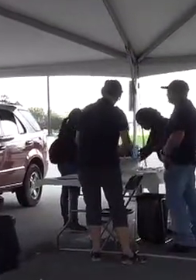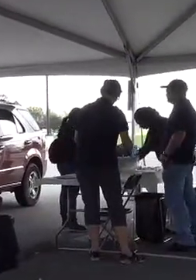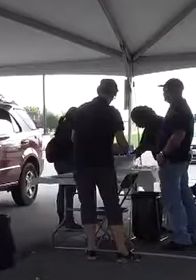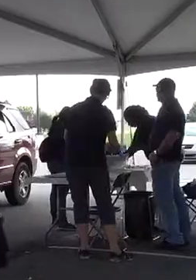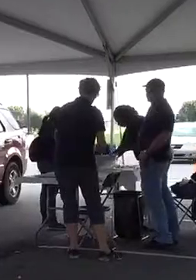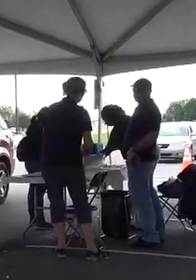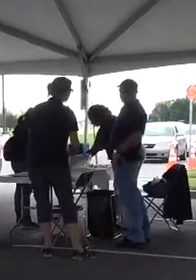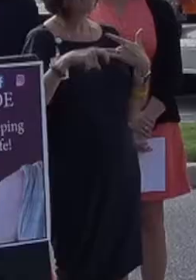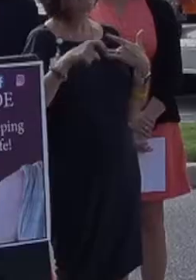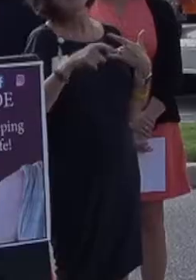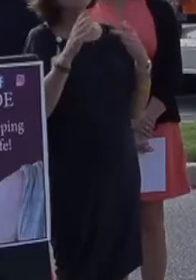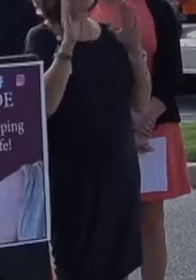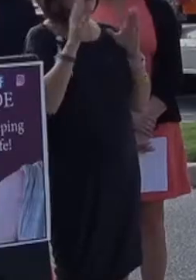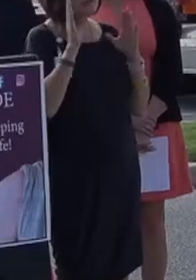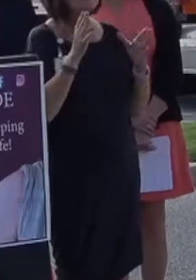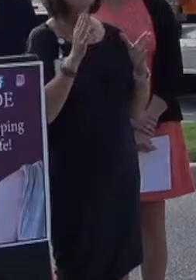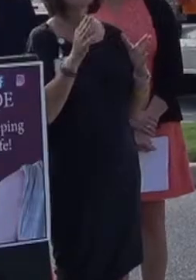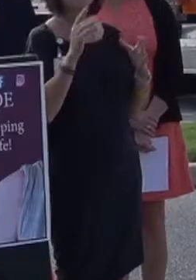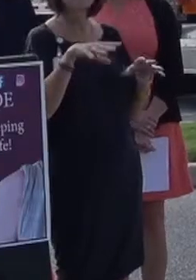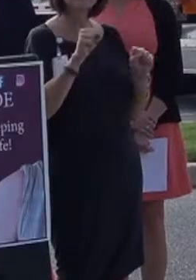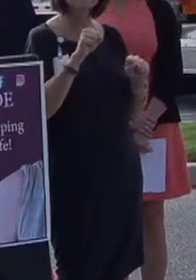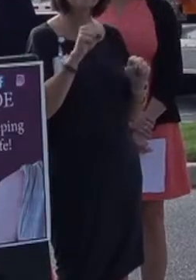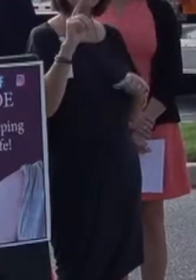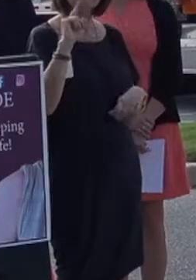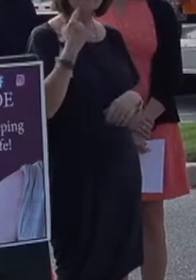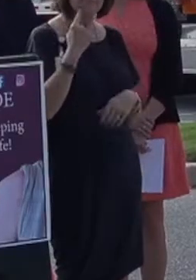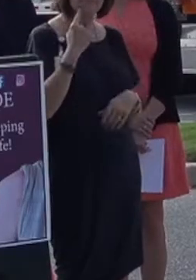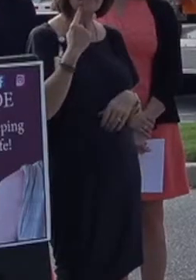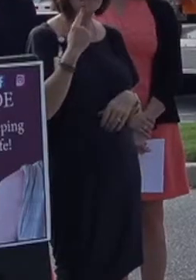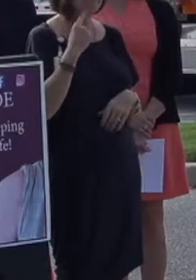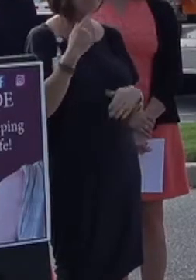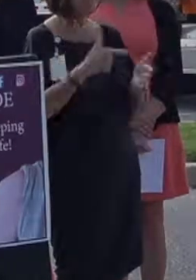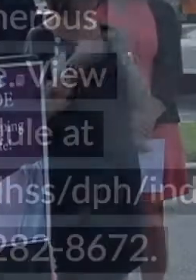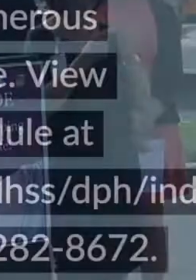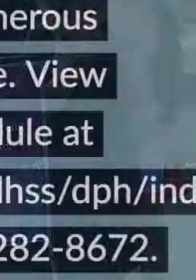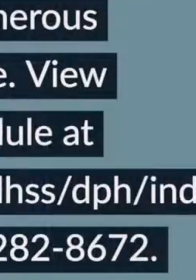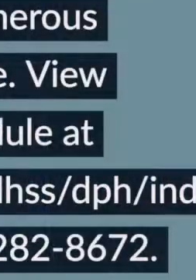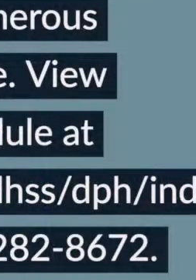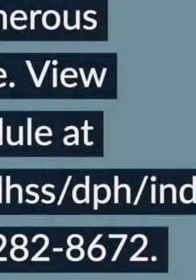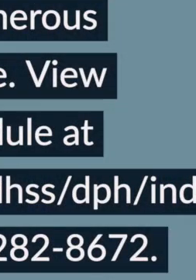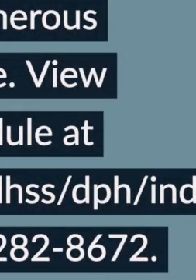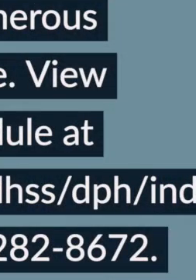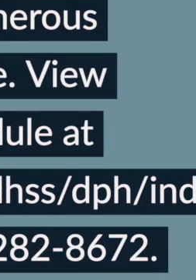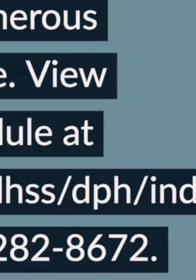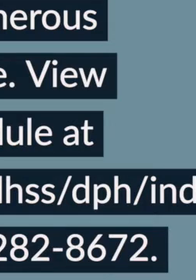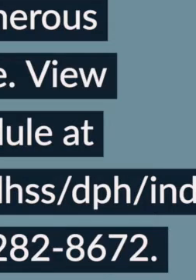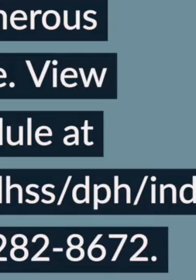pay attention to and make sure that each and every year we do everything that we can.